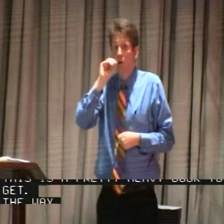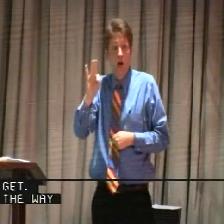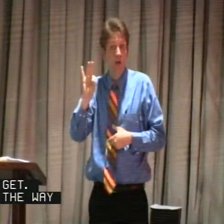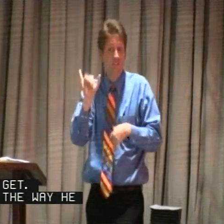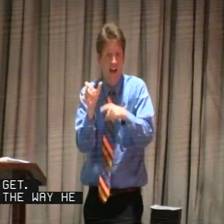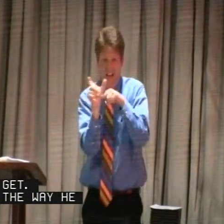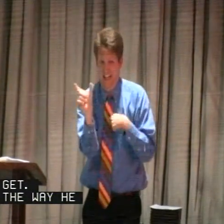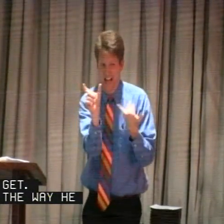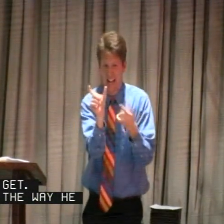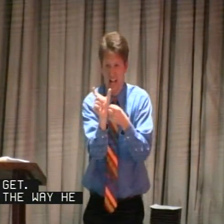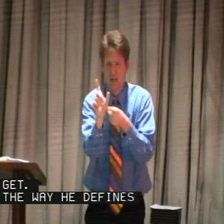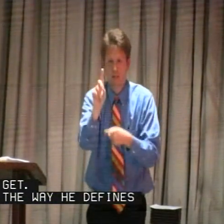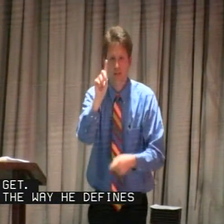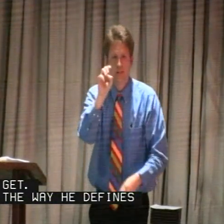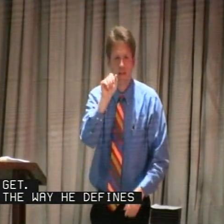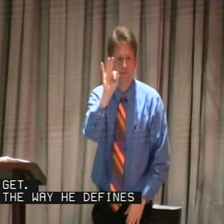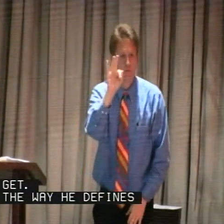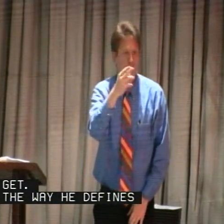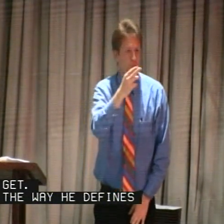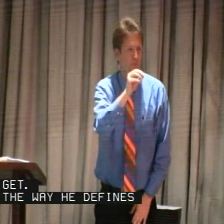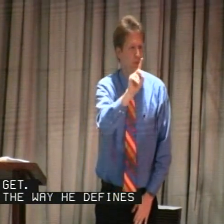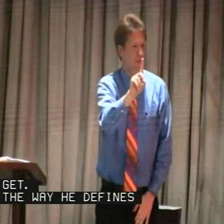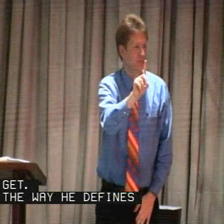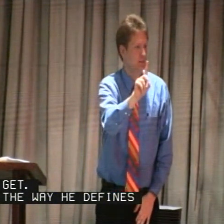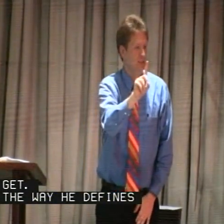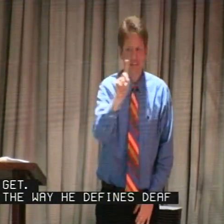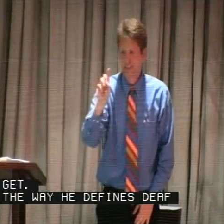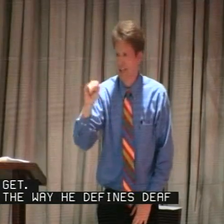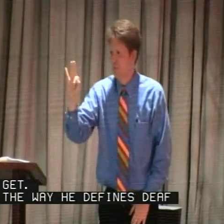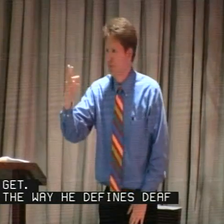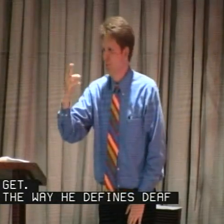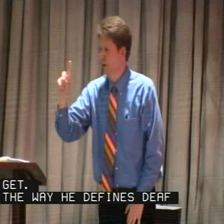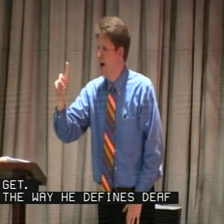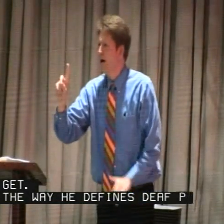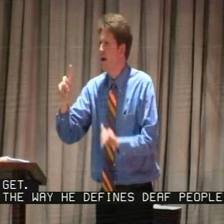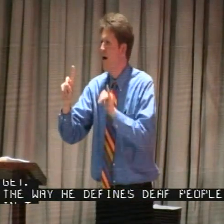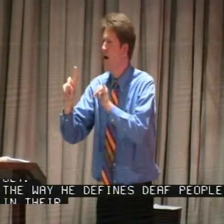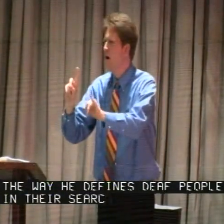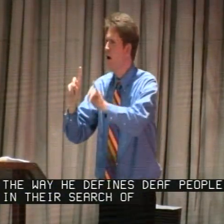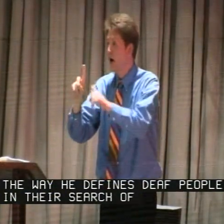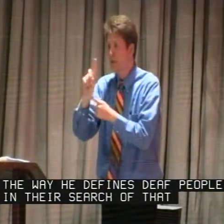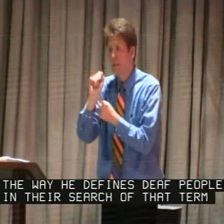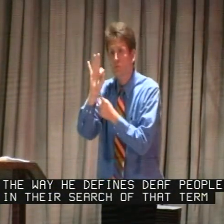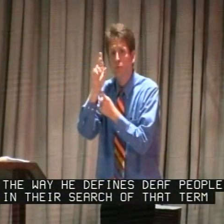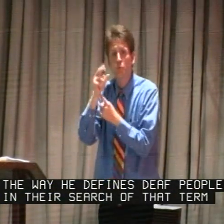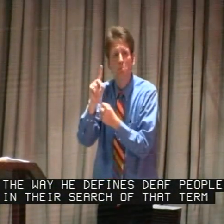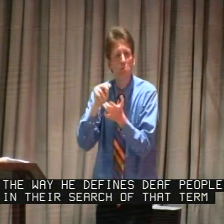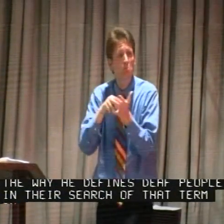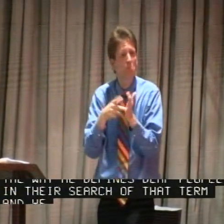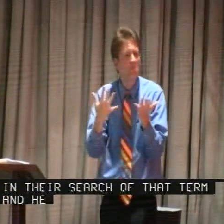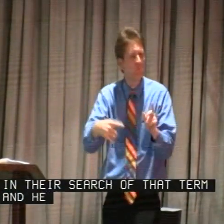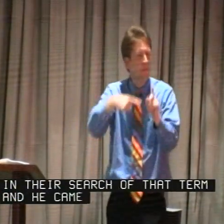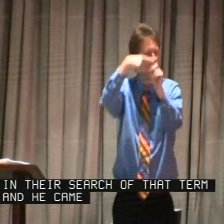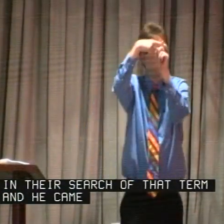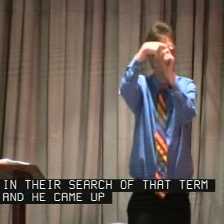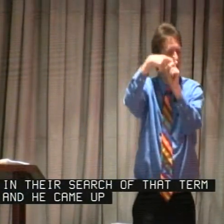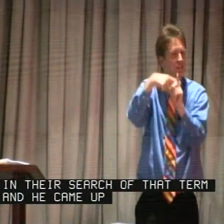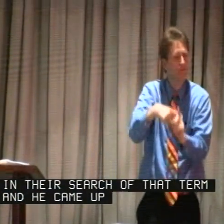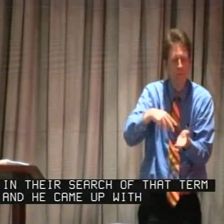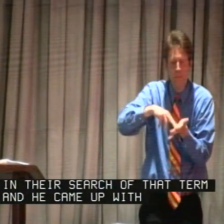in their search of that term, and he came up with deafhood. Deafhood is